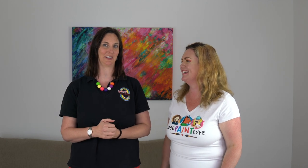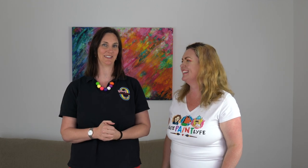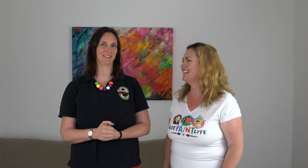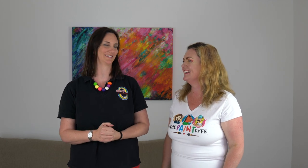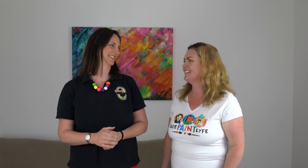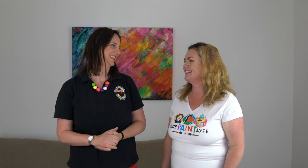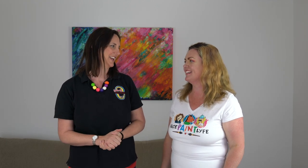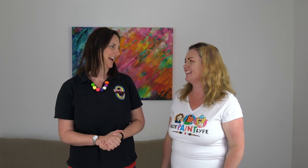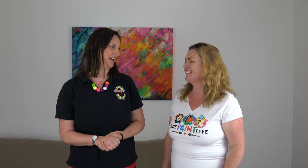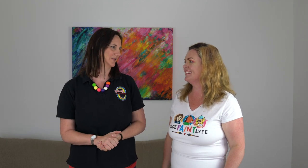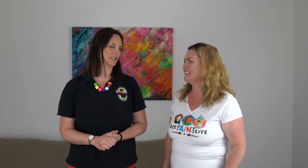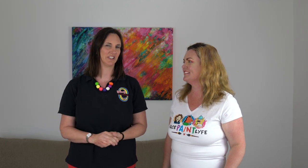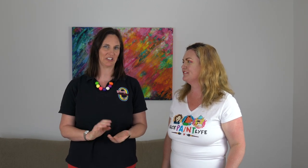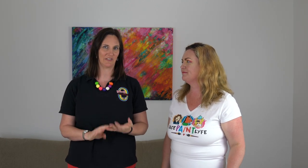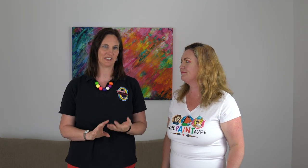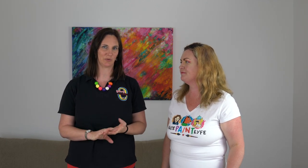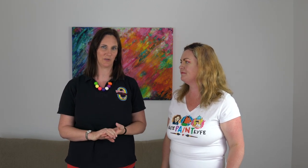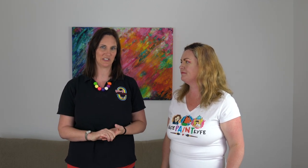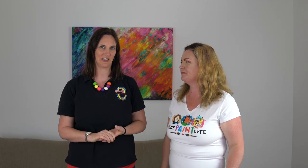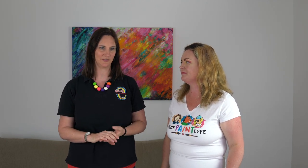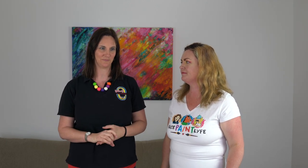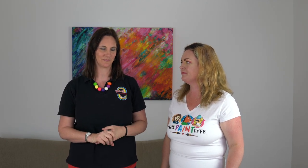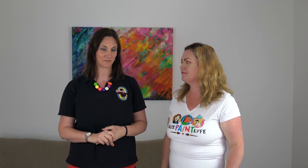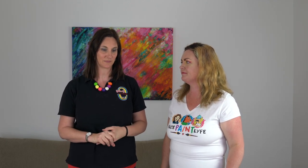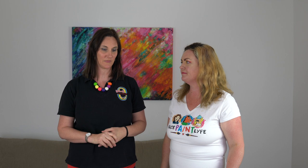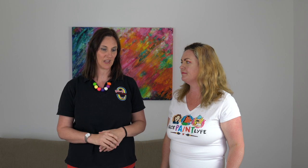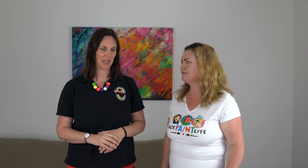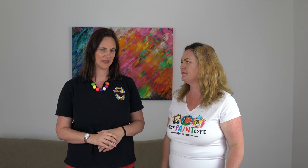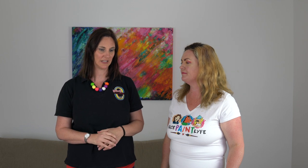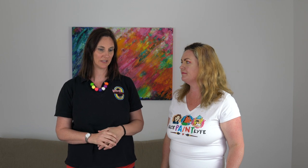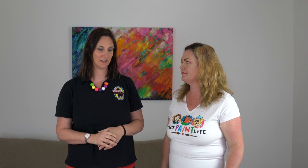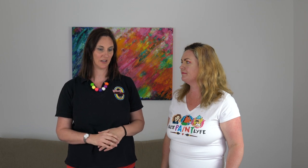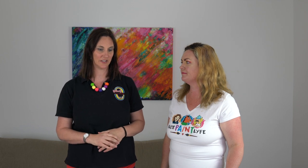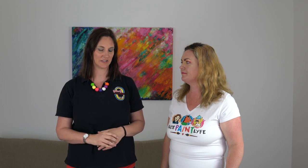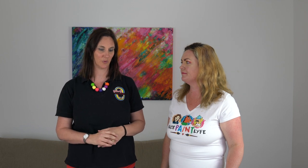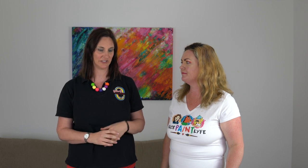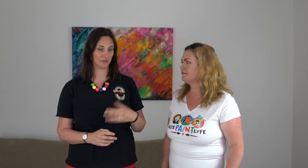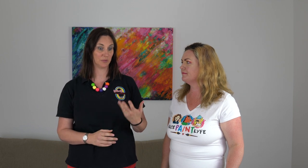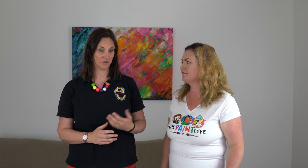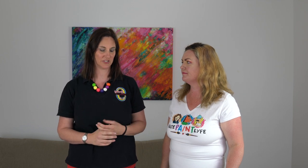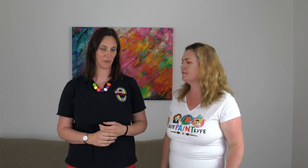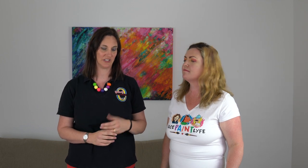kids. And I did year 11 and 12 Auslan. And then I just wanted to do more. So I went to